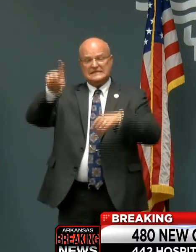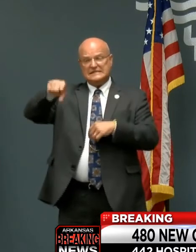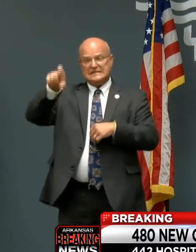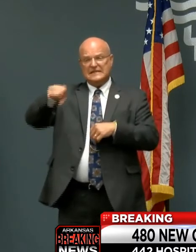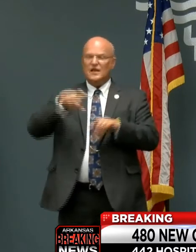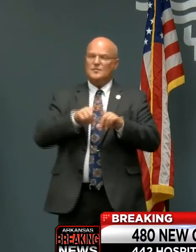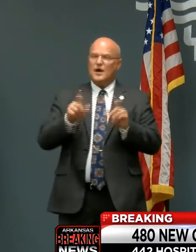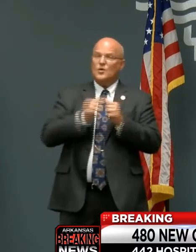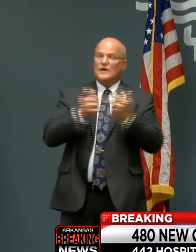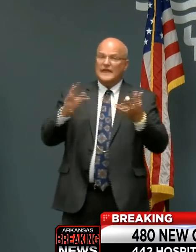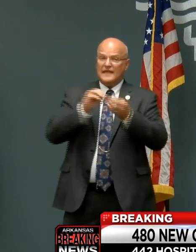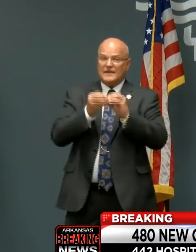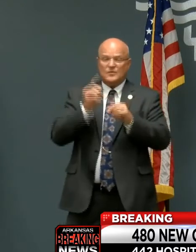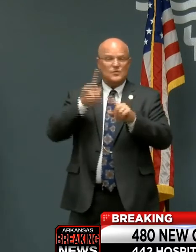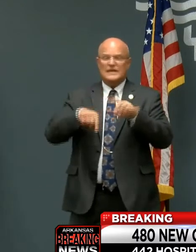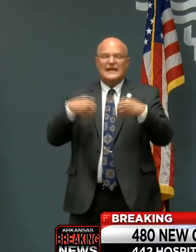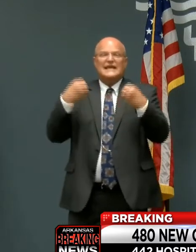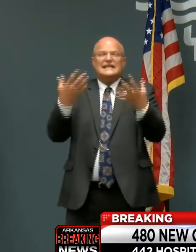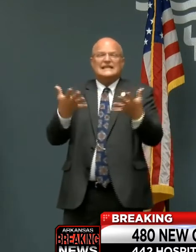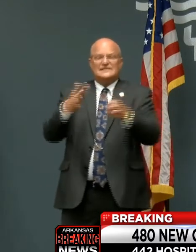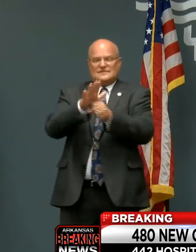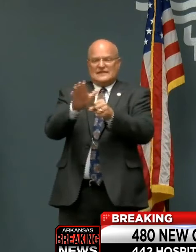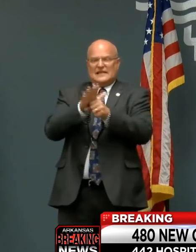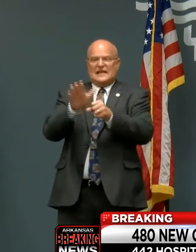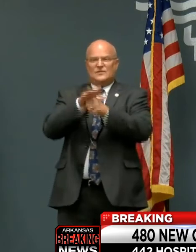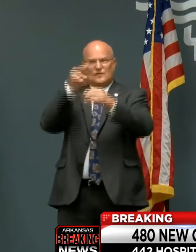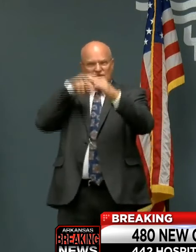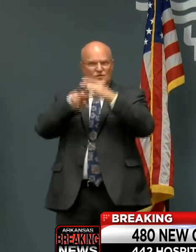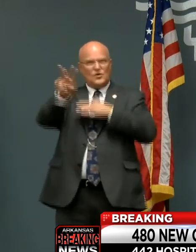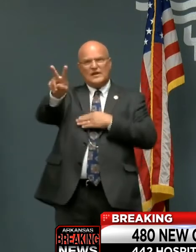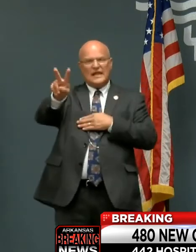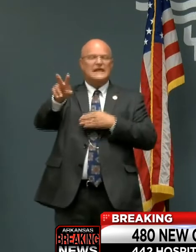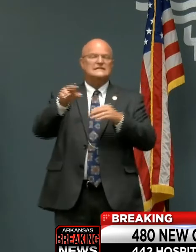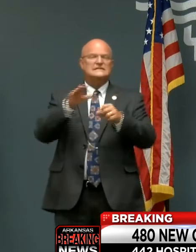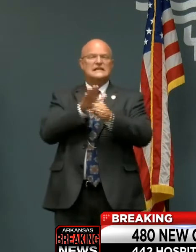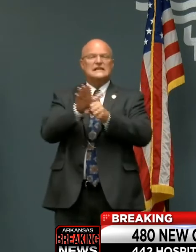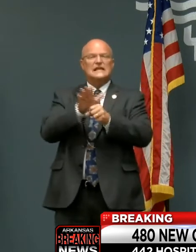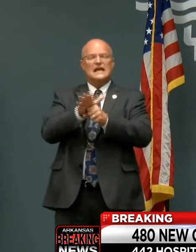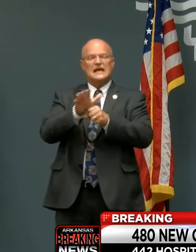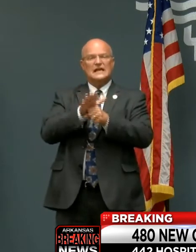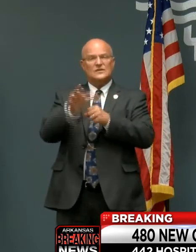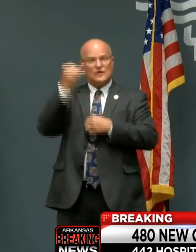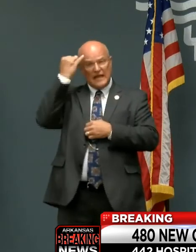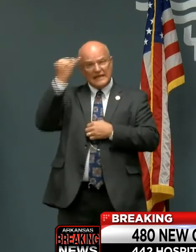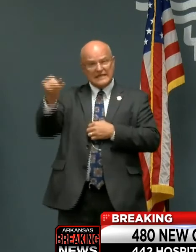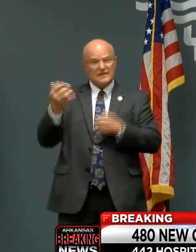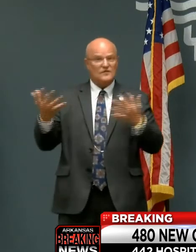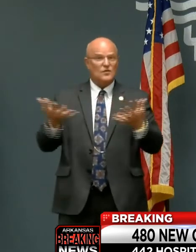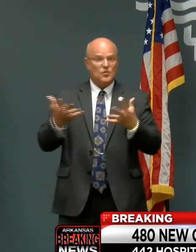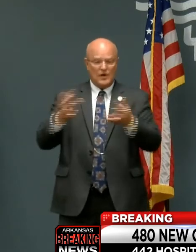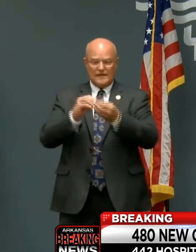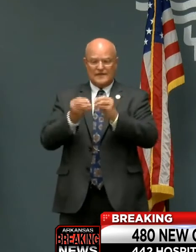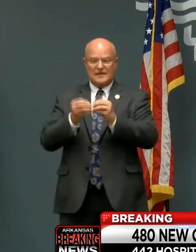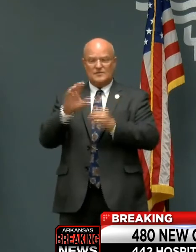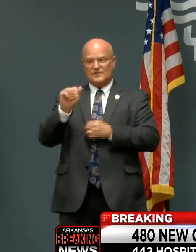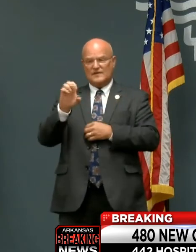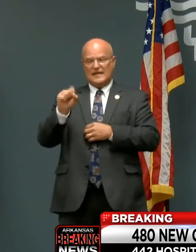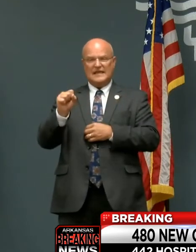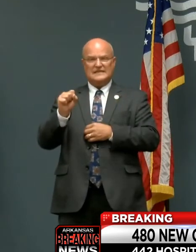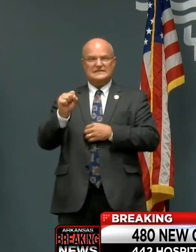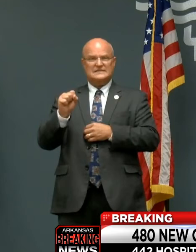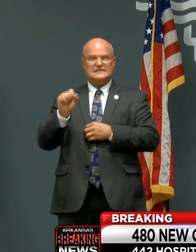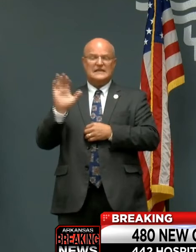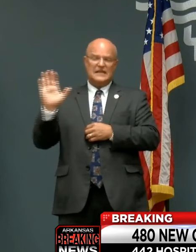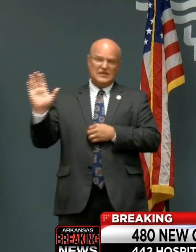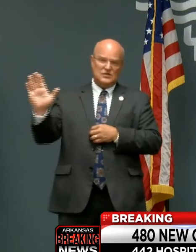numbers, we cannot give an adequate forecast, an adequate idea of what the numbers of cases and the prevalence